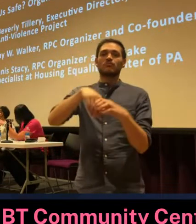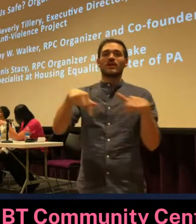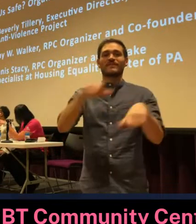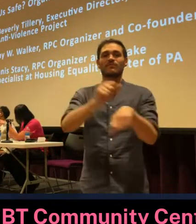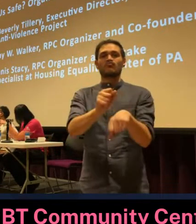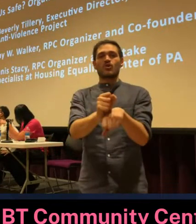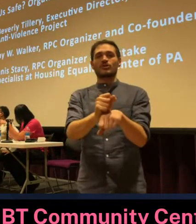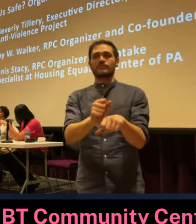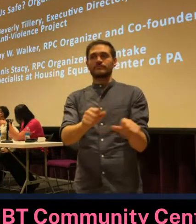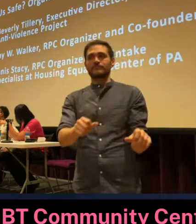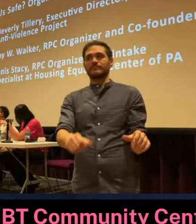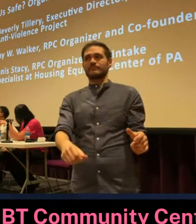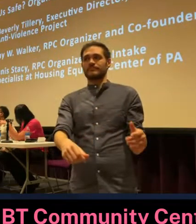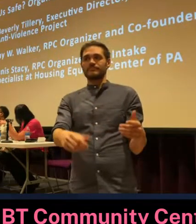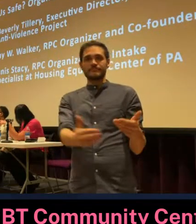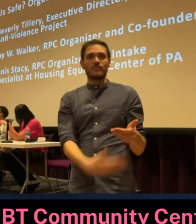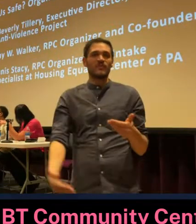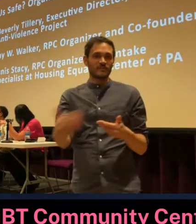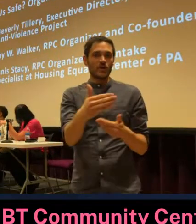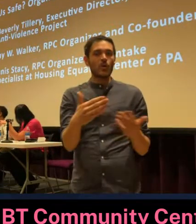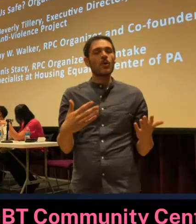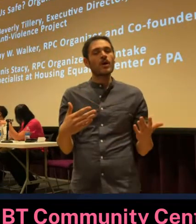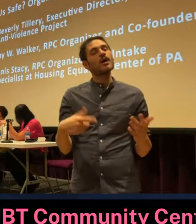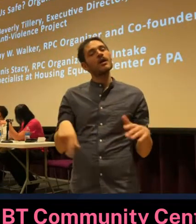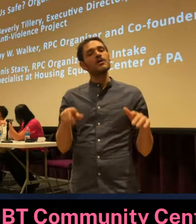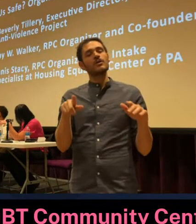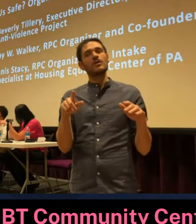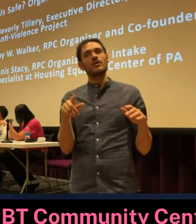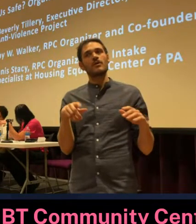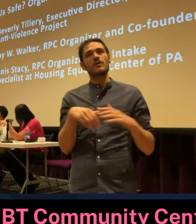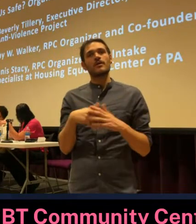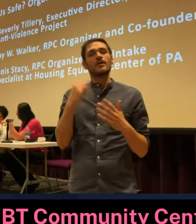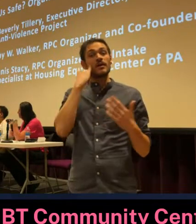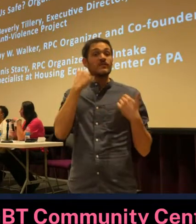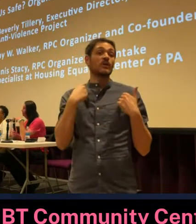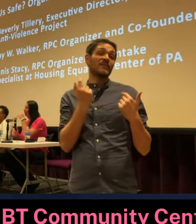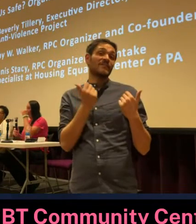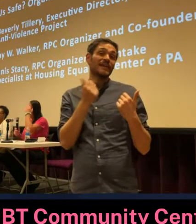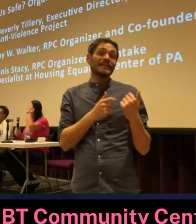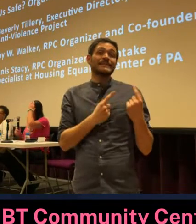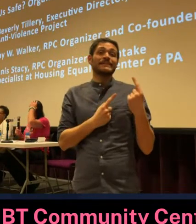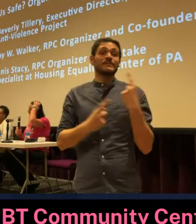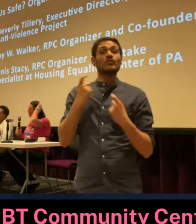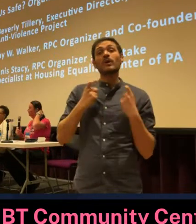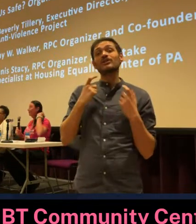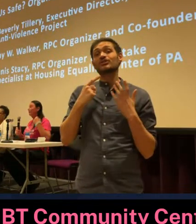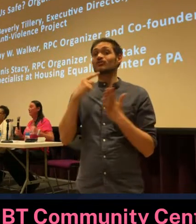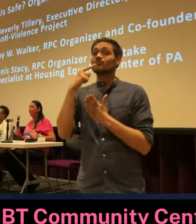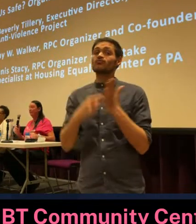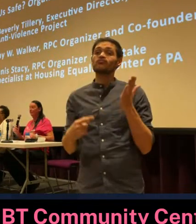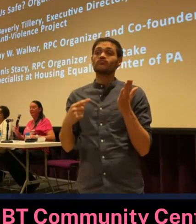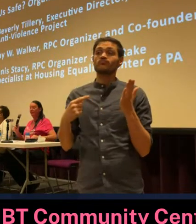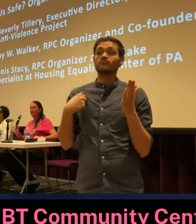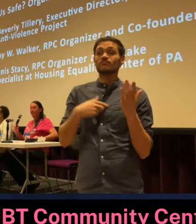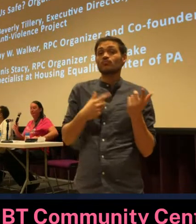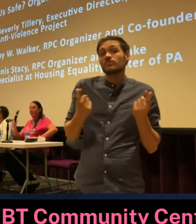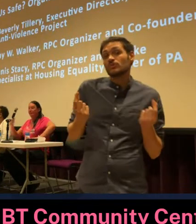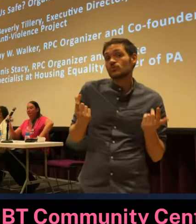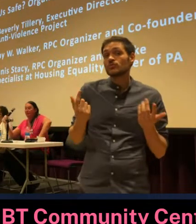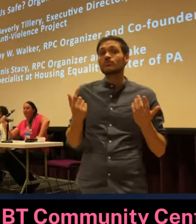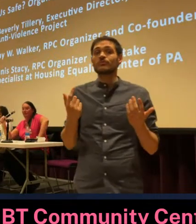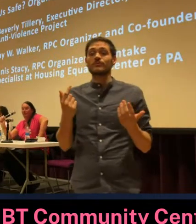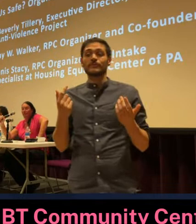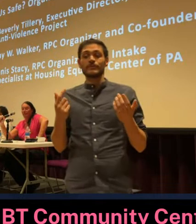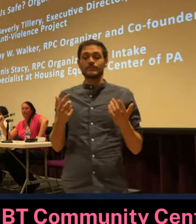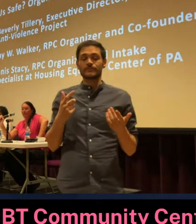we're going to do moving forward. You can see, and if you have any questions about what Reclaim Pride is doing, what we're going to be